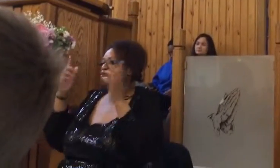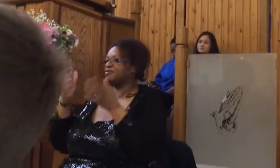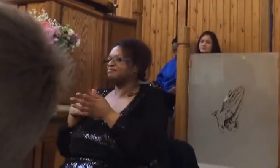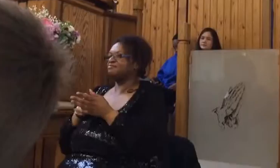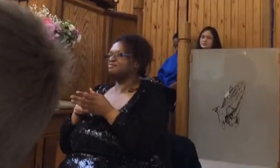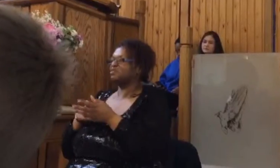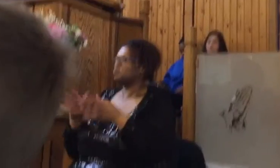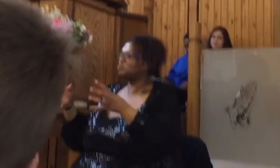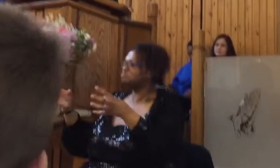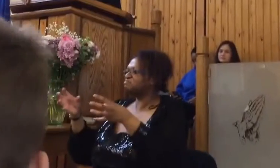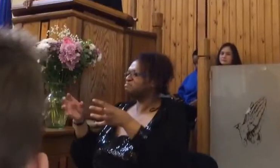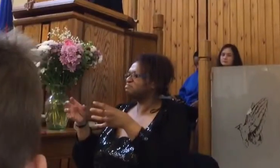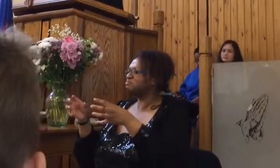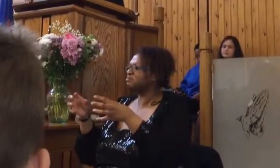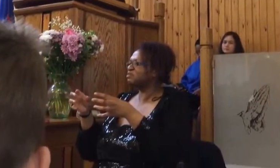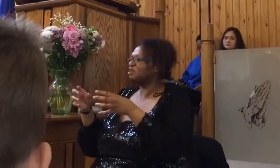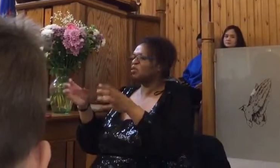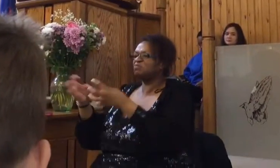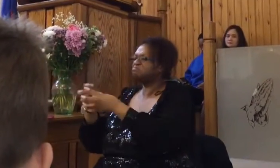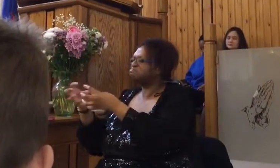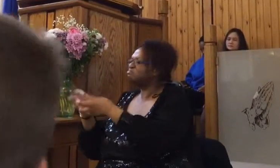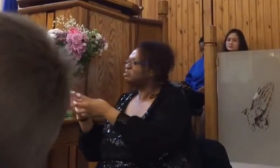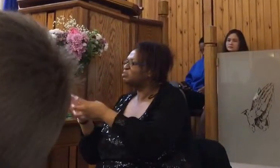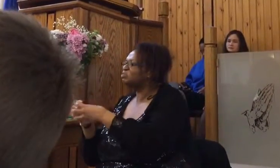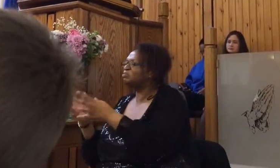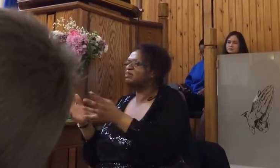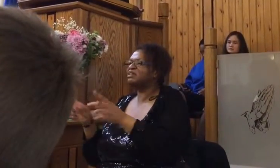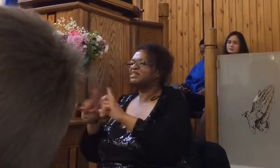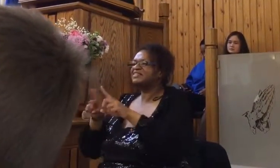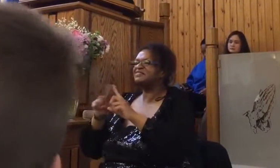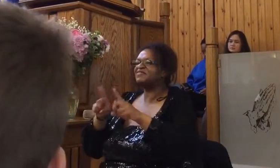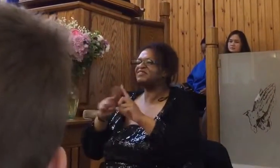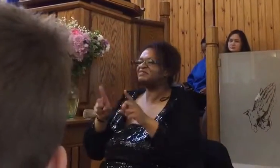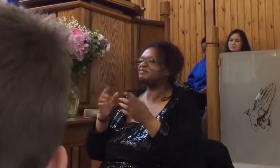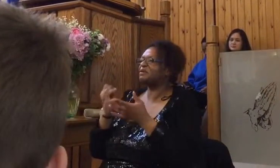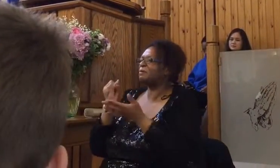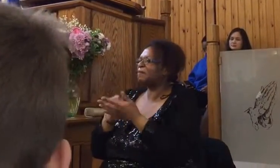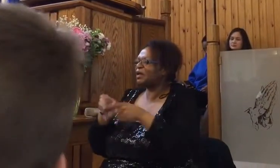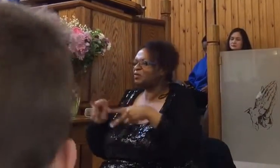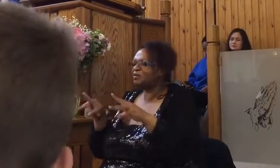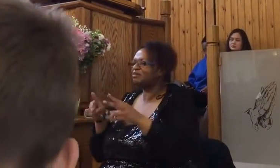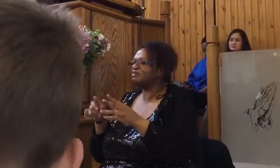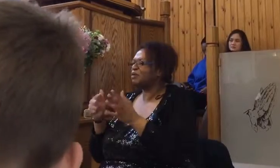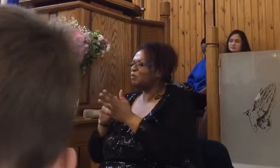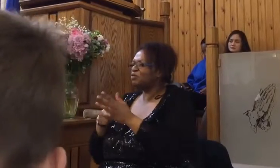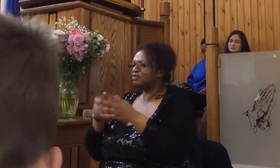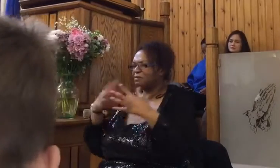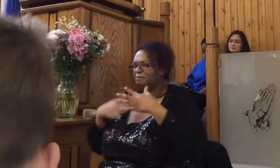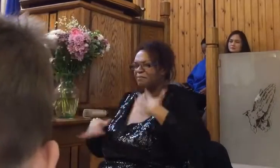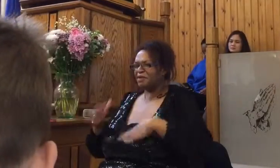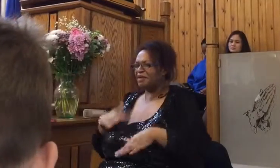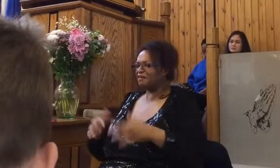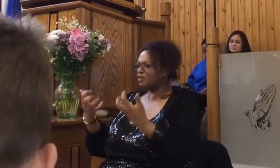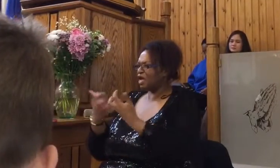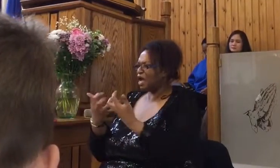just a group, you know, you're just part of another group, you know, that is notorious group or of no